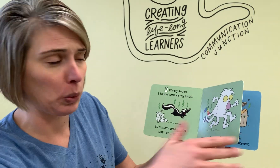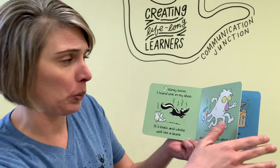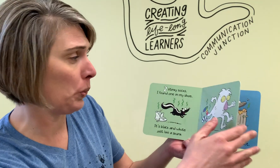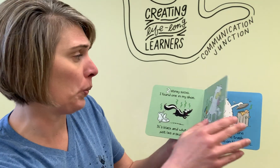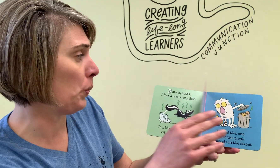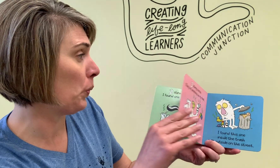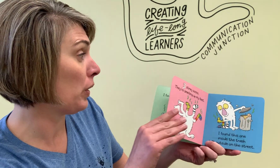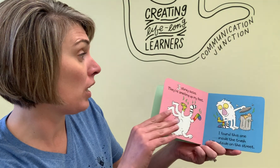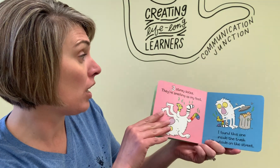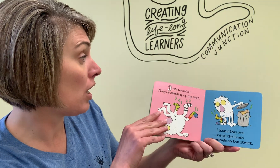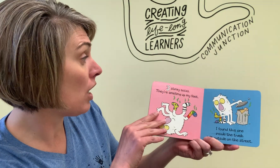P.U.